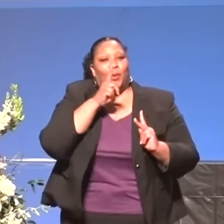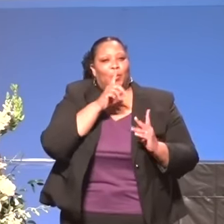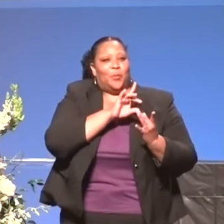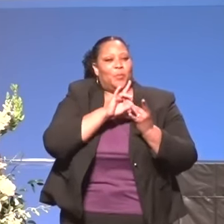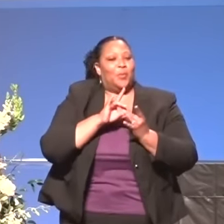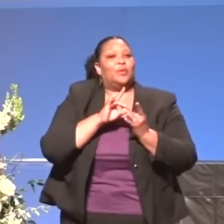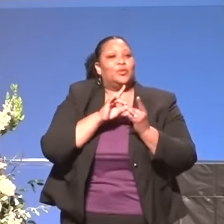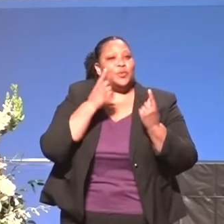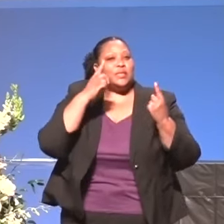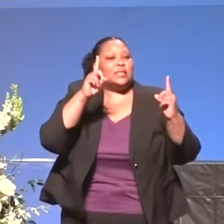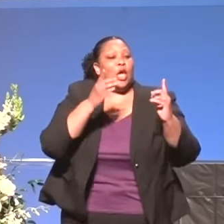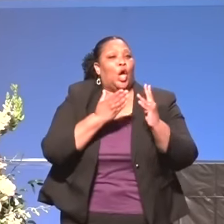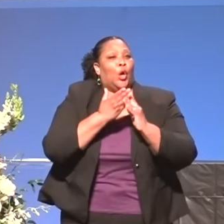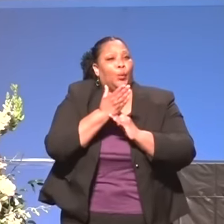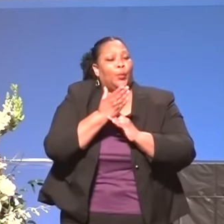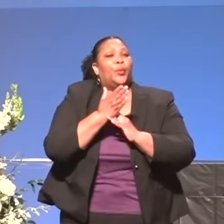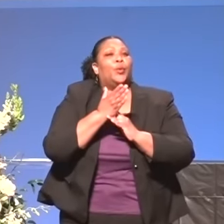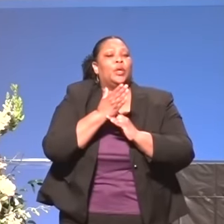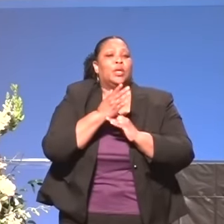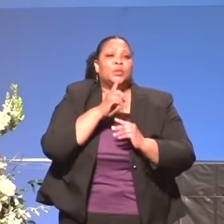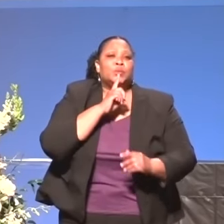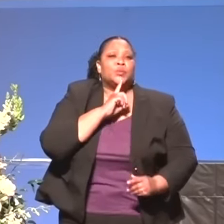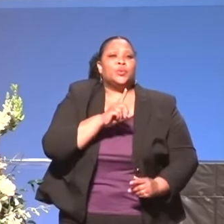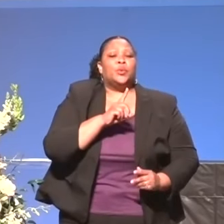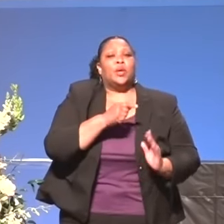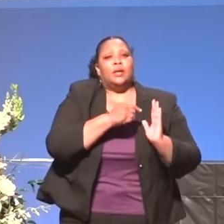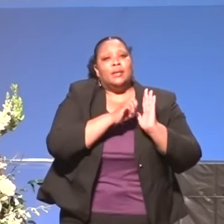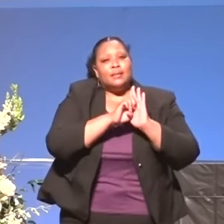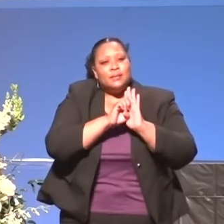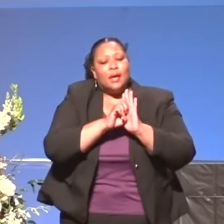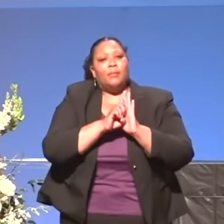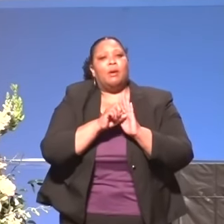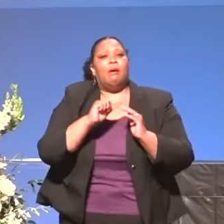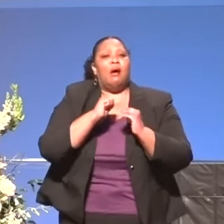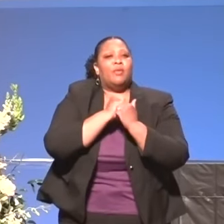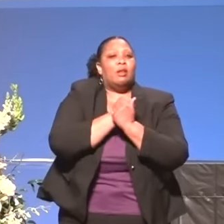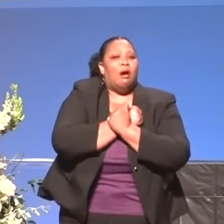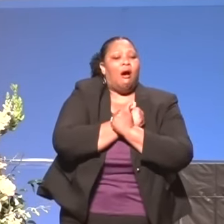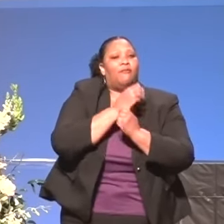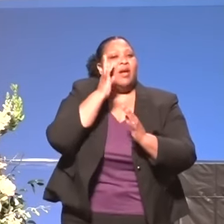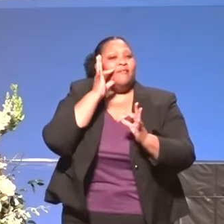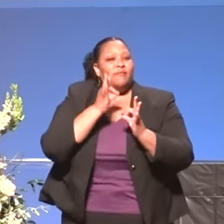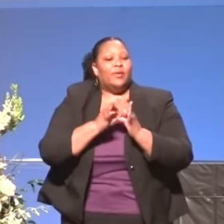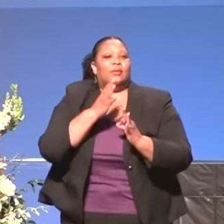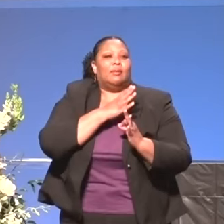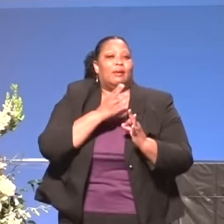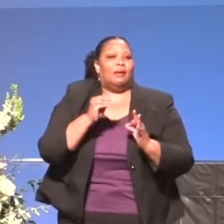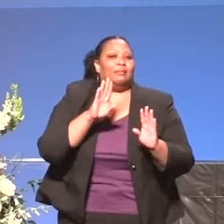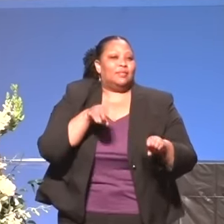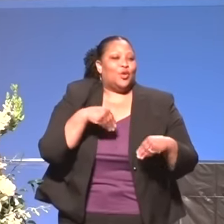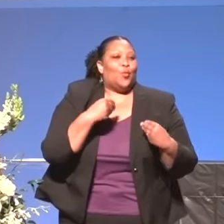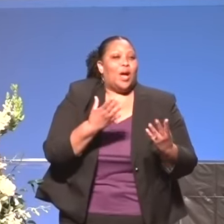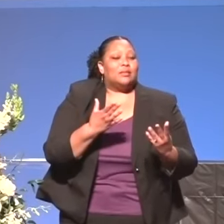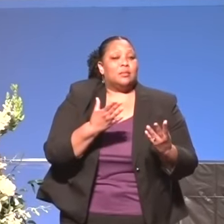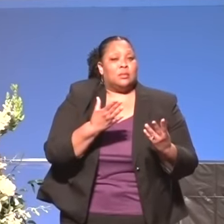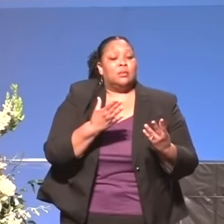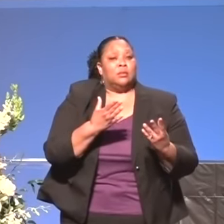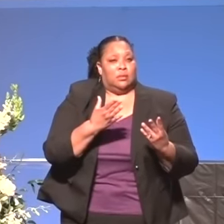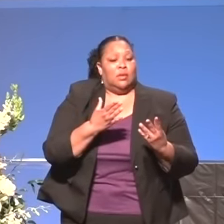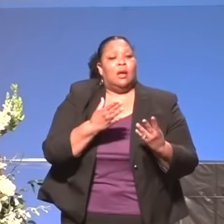lions succeed through his genuine example of love, faith, and generosity.